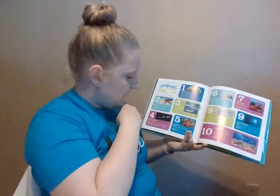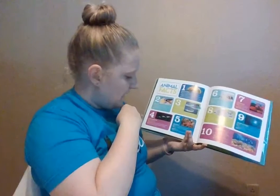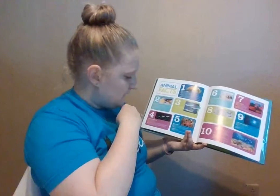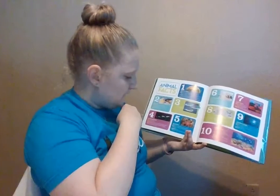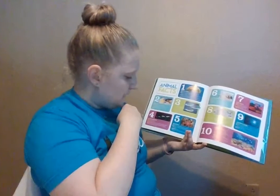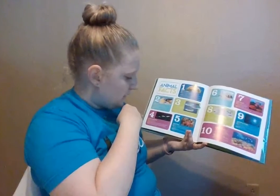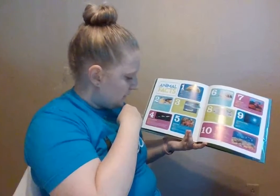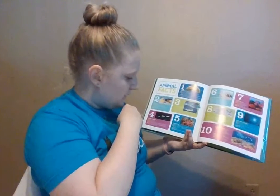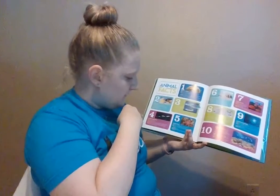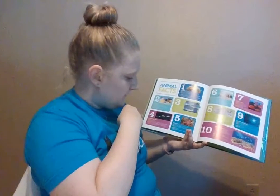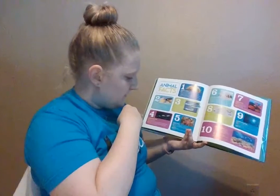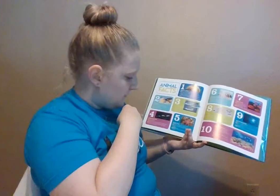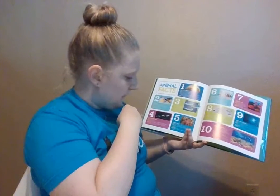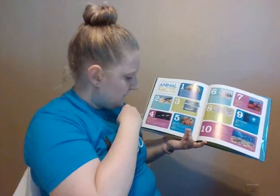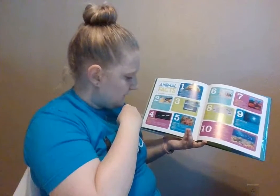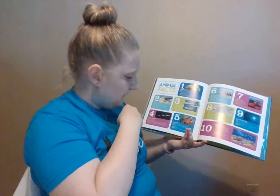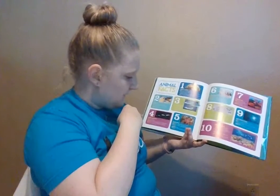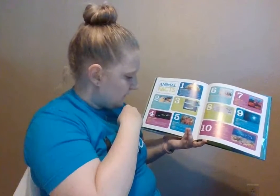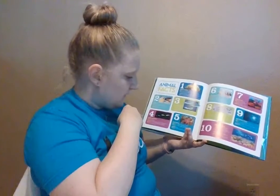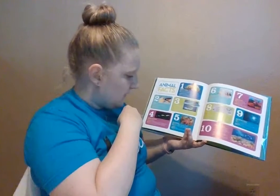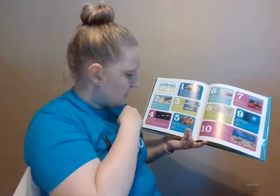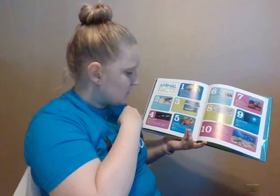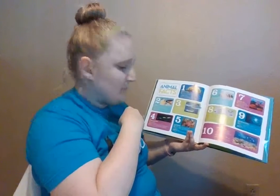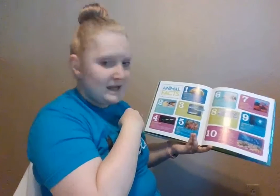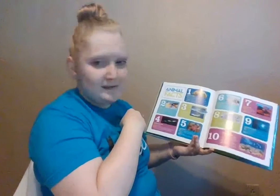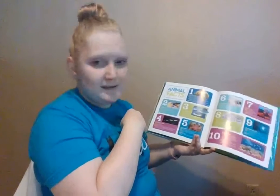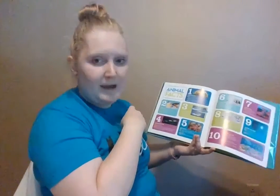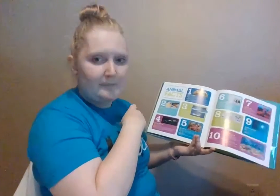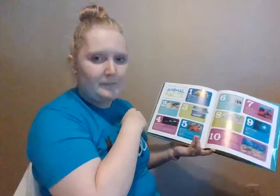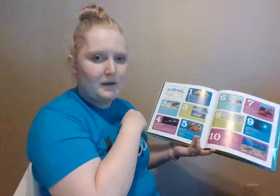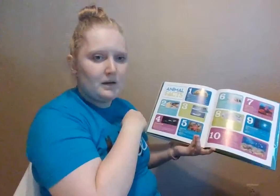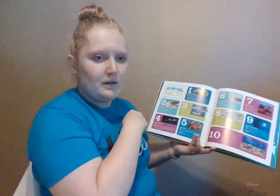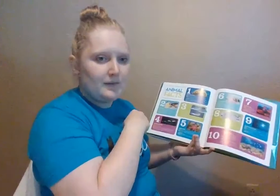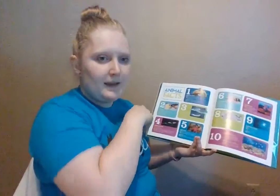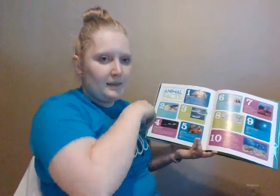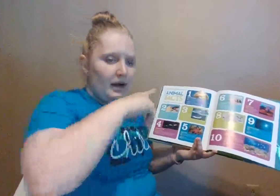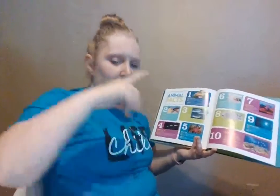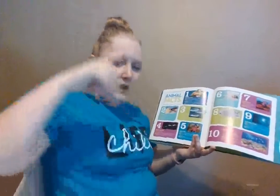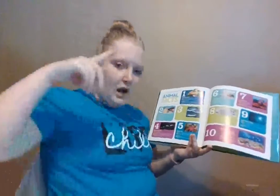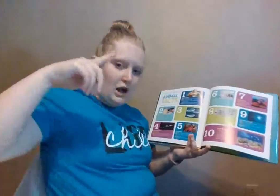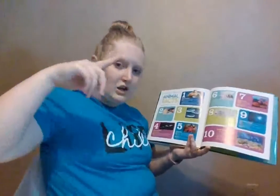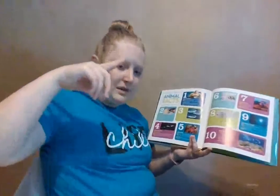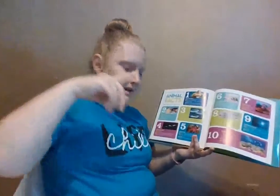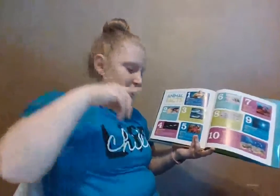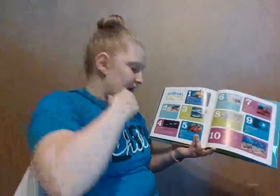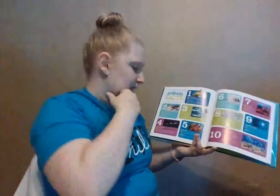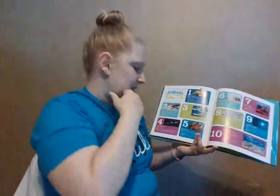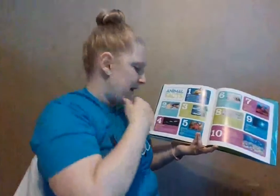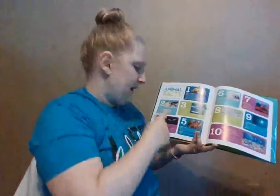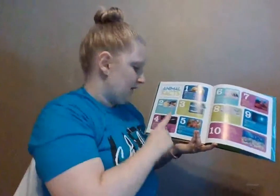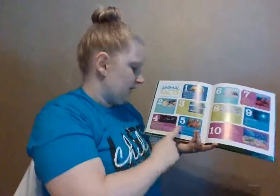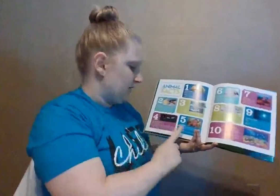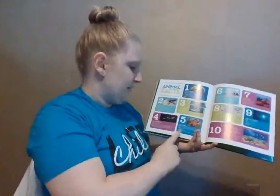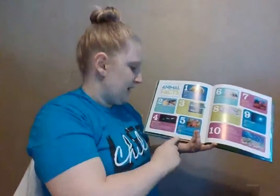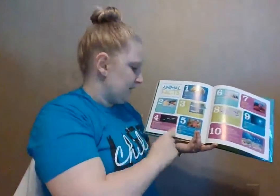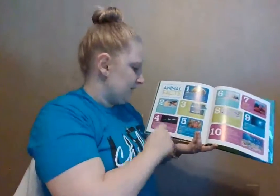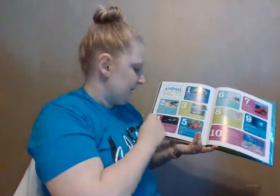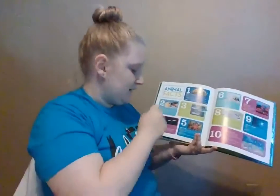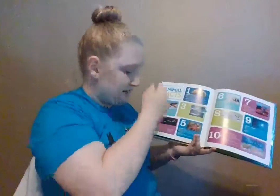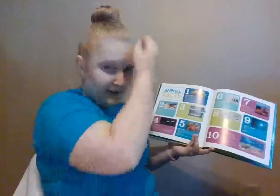Size can grow up to about the size of a large pizza. If you think about a large pizza, that's about how big a pink sea